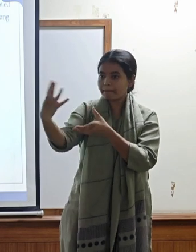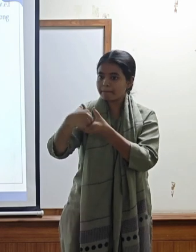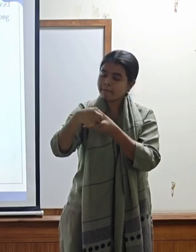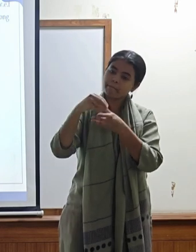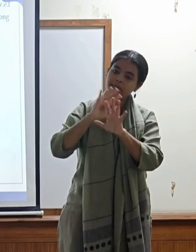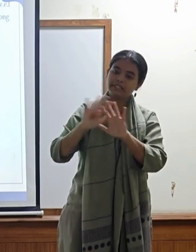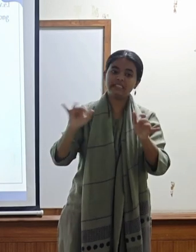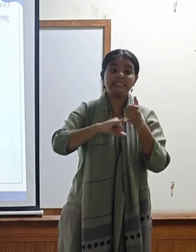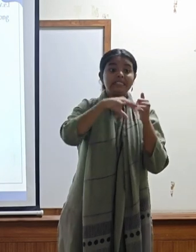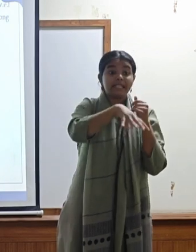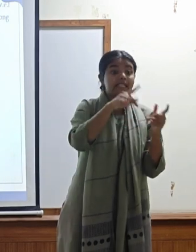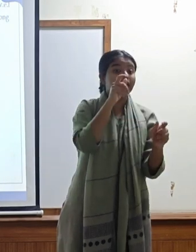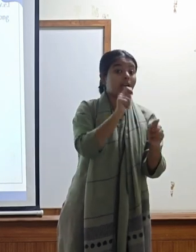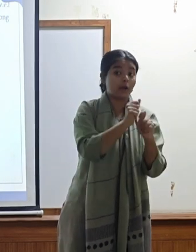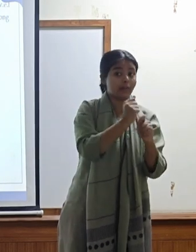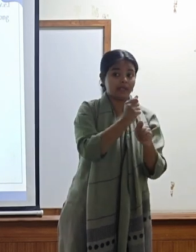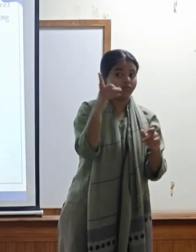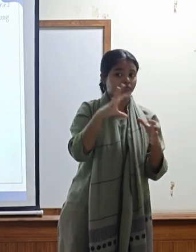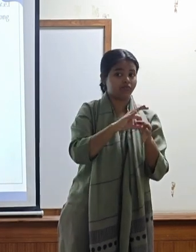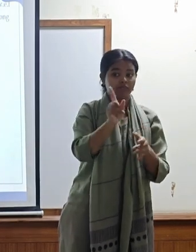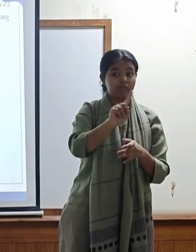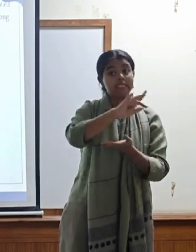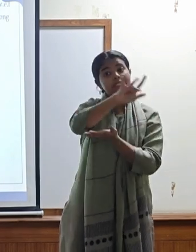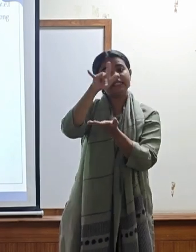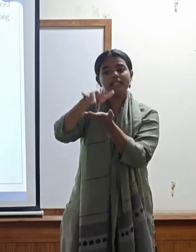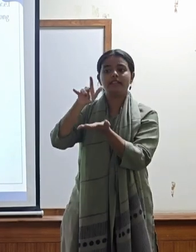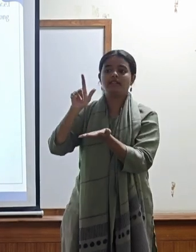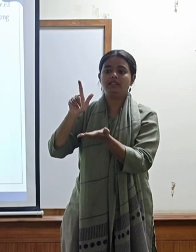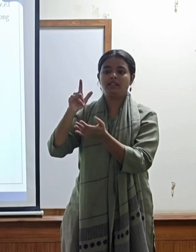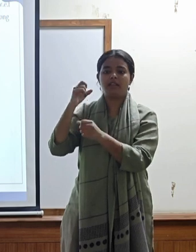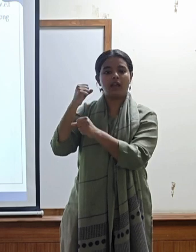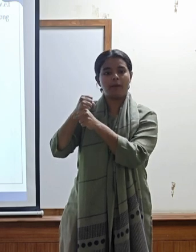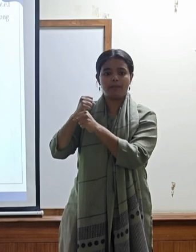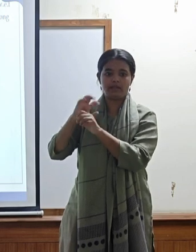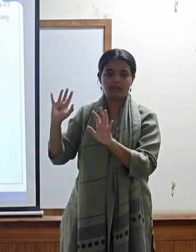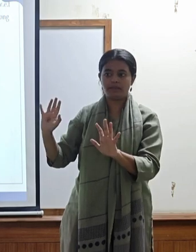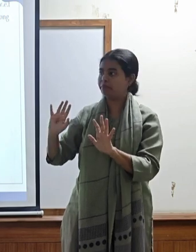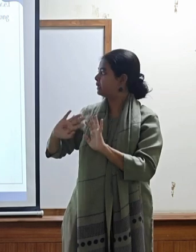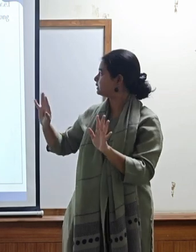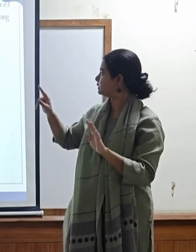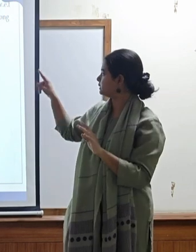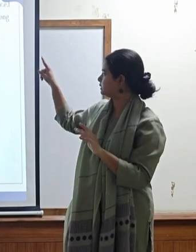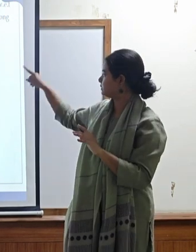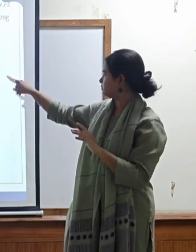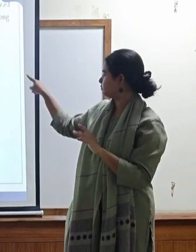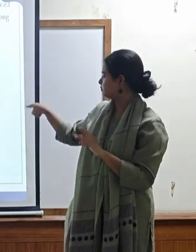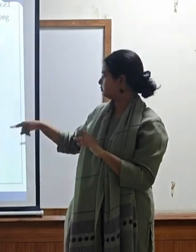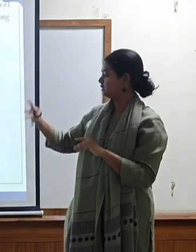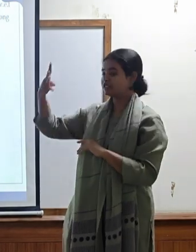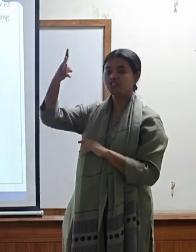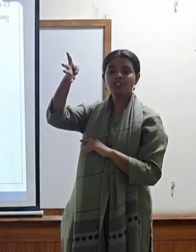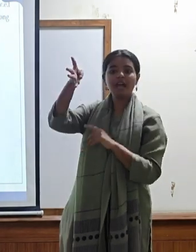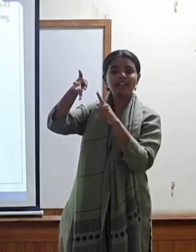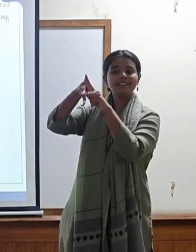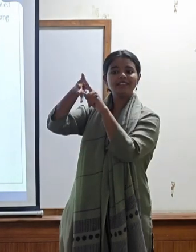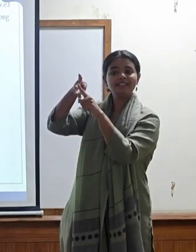reasons? So these are the 4 reasons. Once there were complaints for NPS